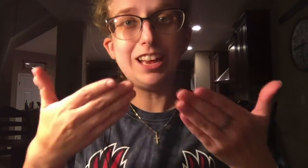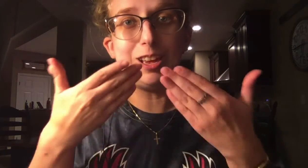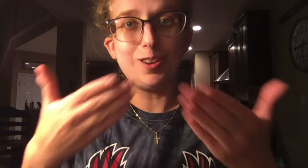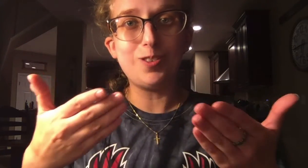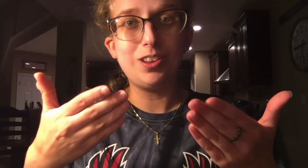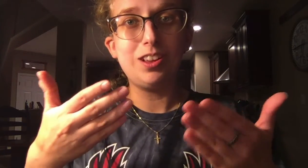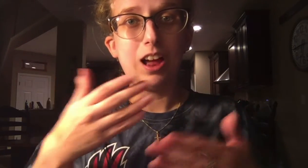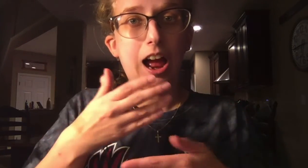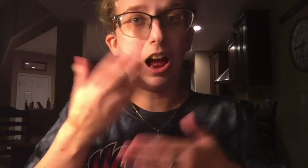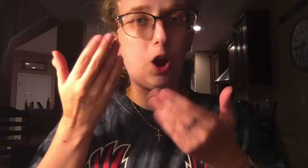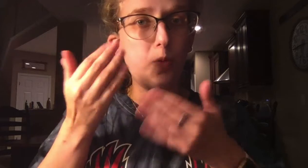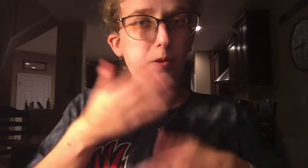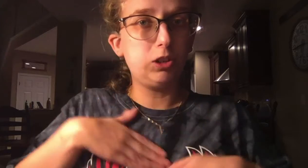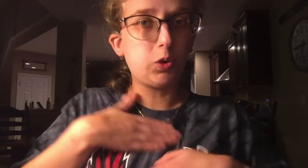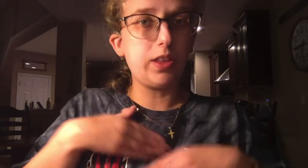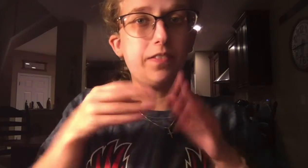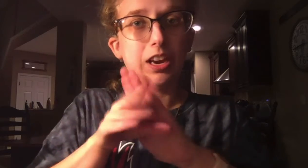you. Hope you enjoyed the video.